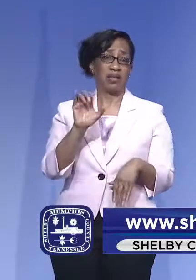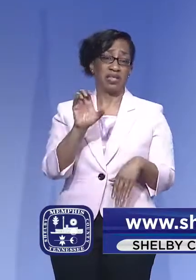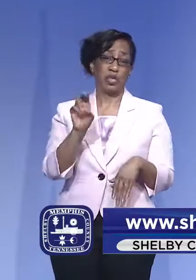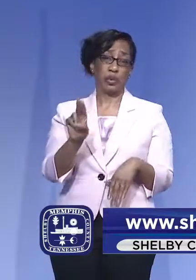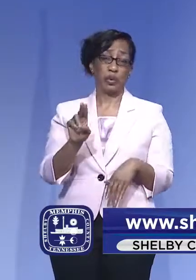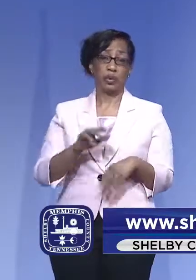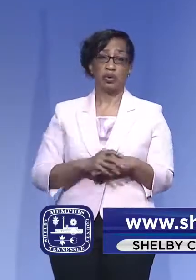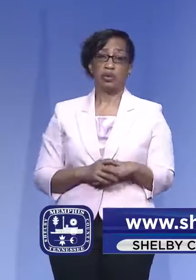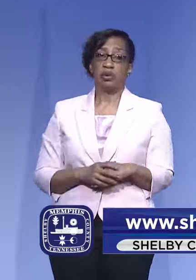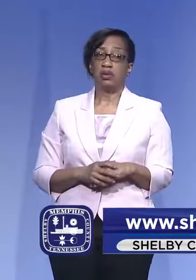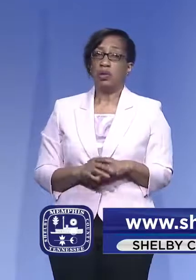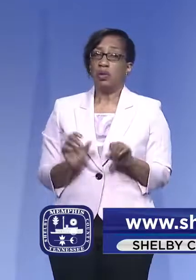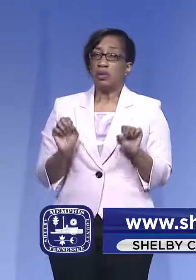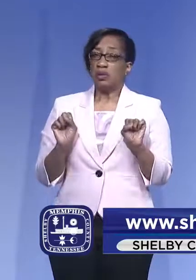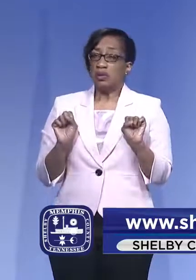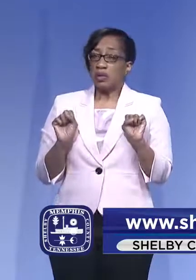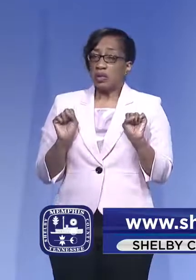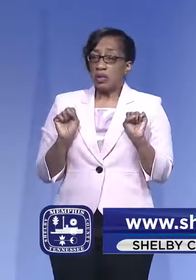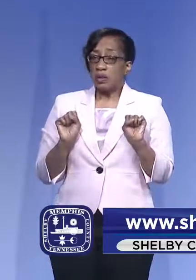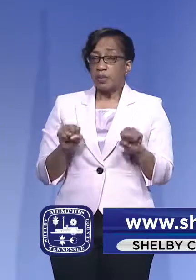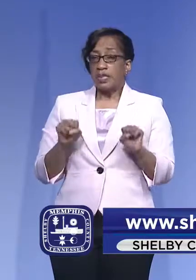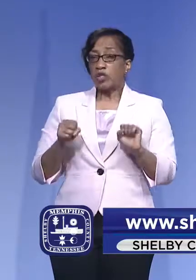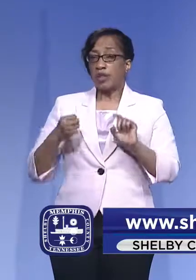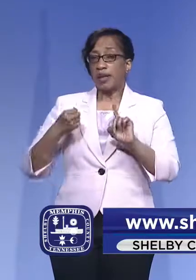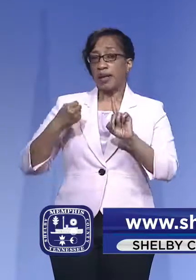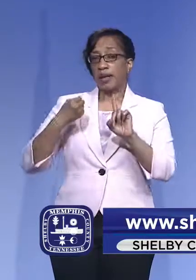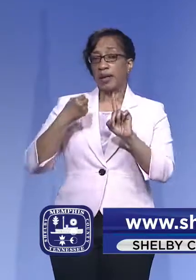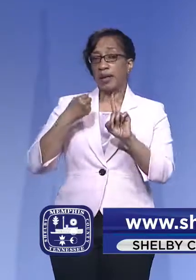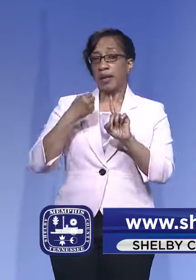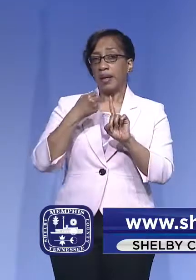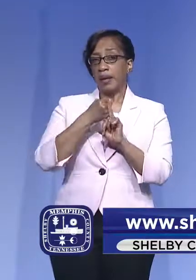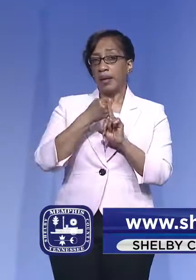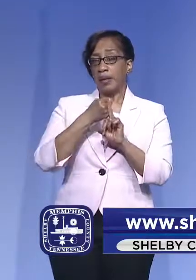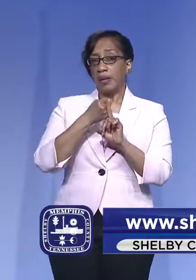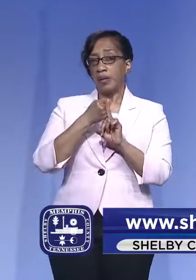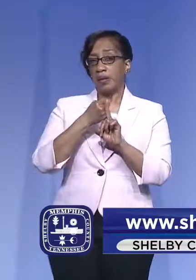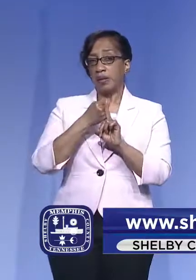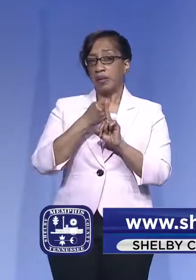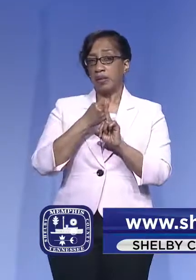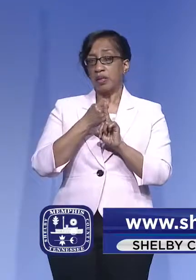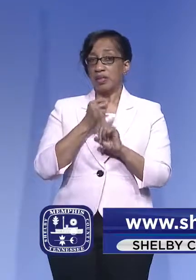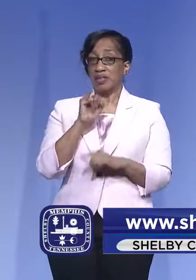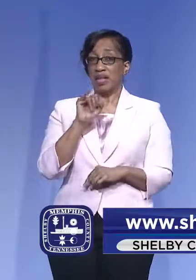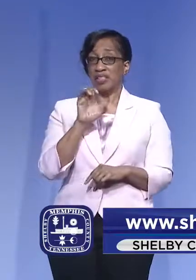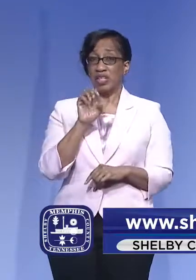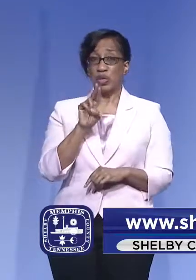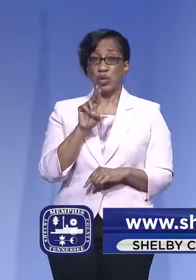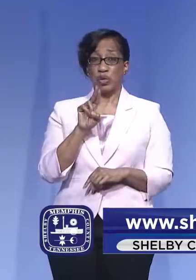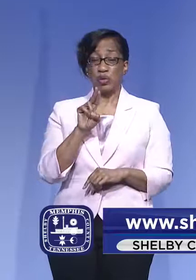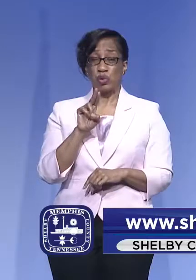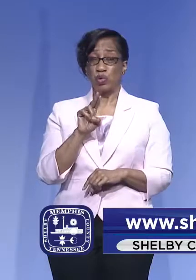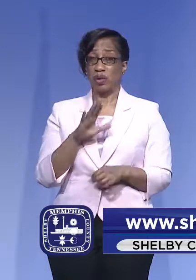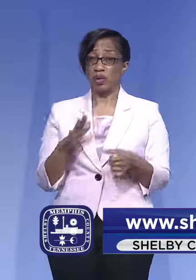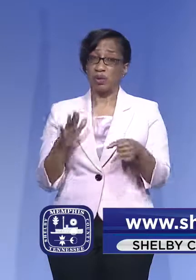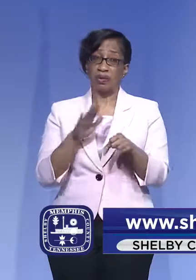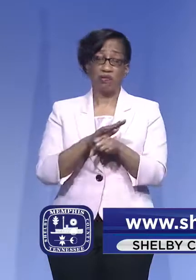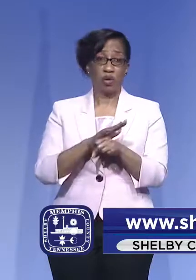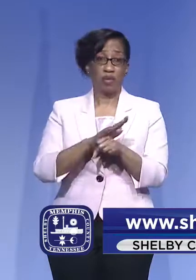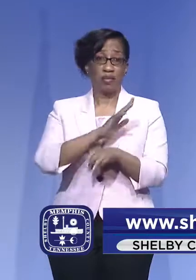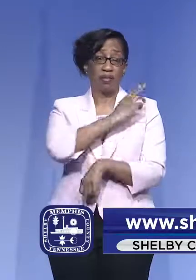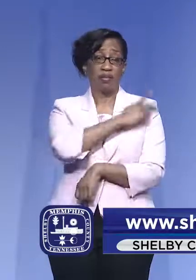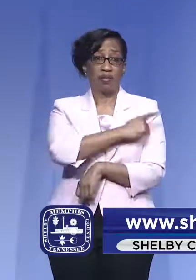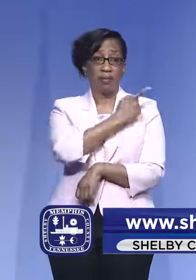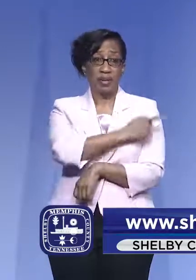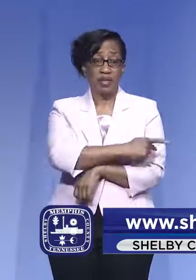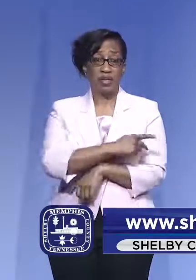could potentially impact is that the ICU could become filled with patients, and